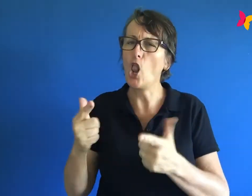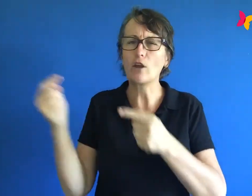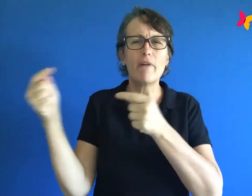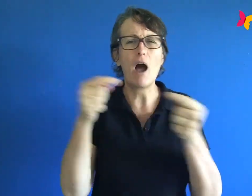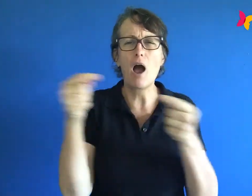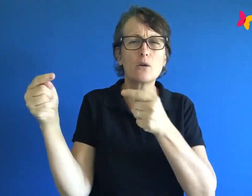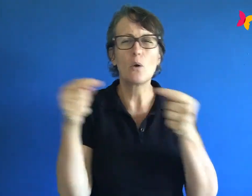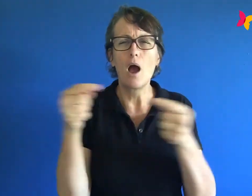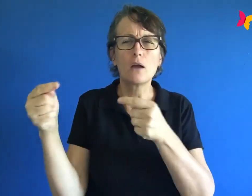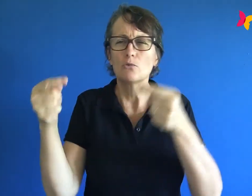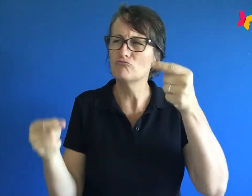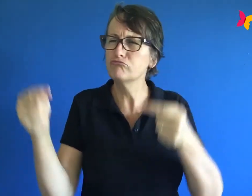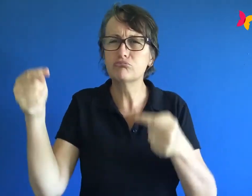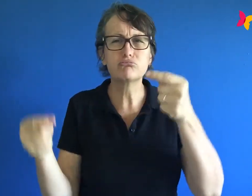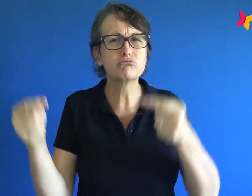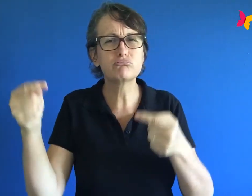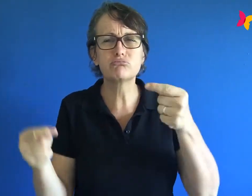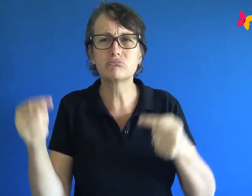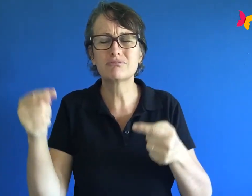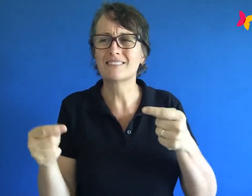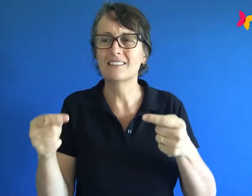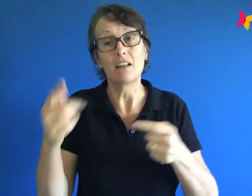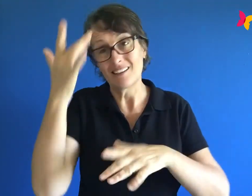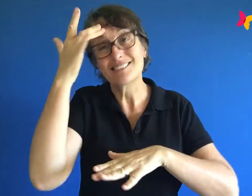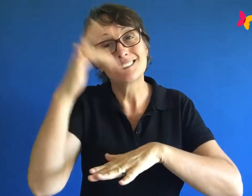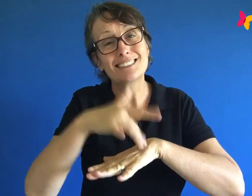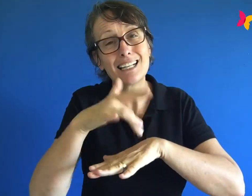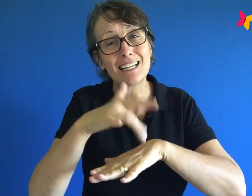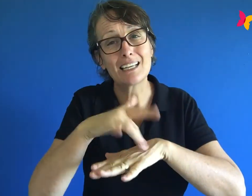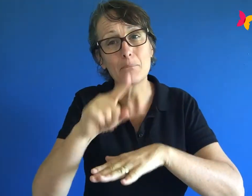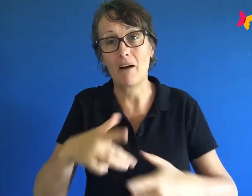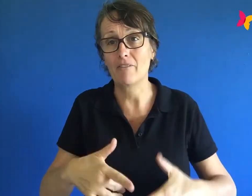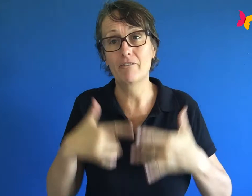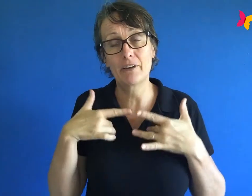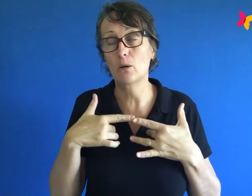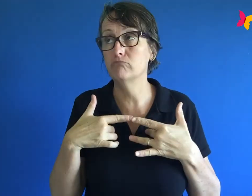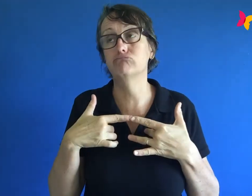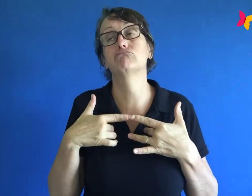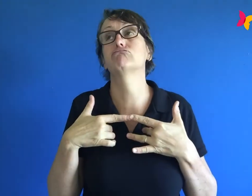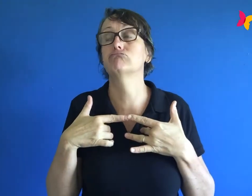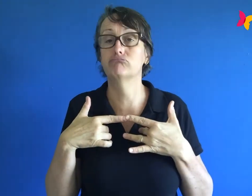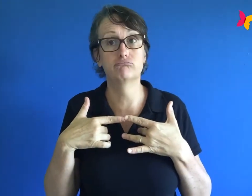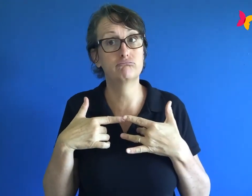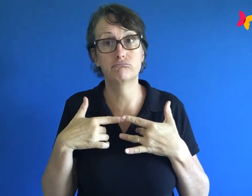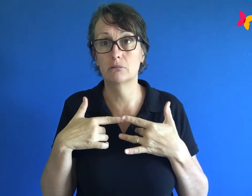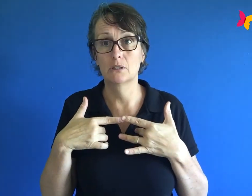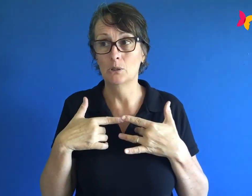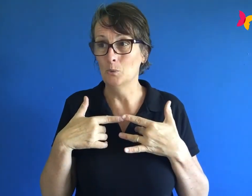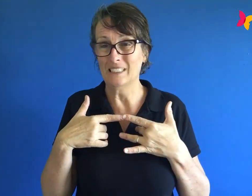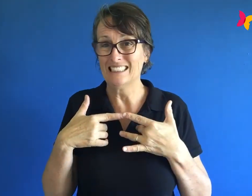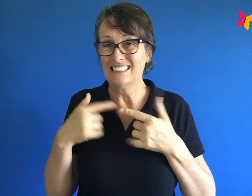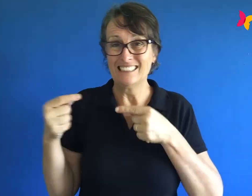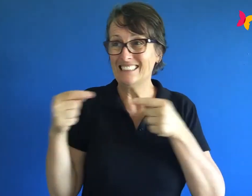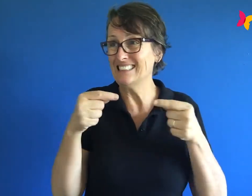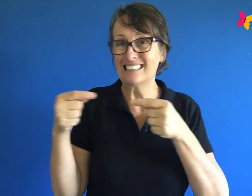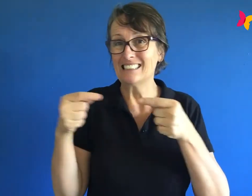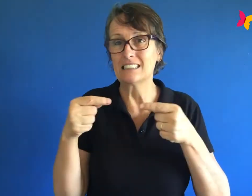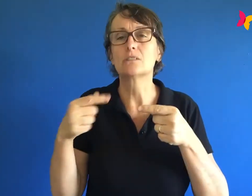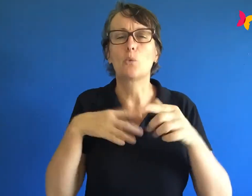over silly things, but at the time it felt like it could be the key to understanding what was going on. Despite all